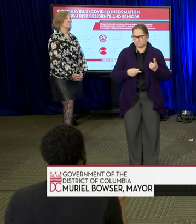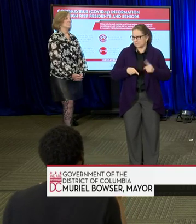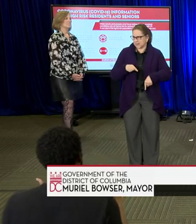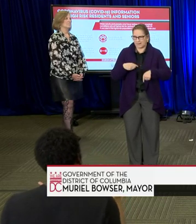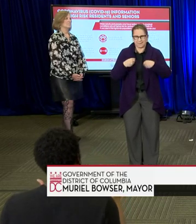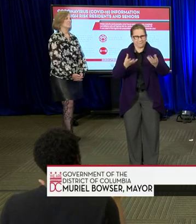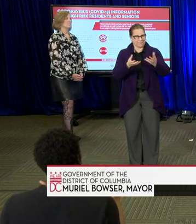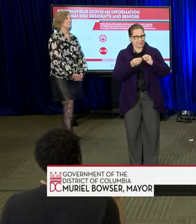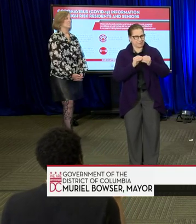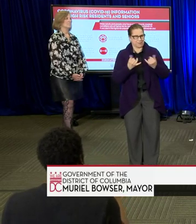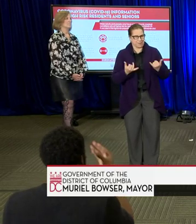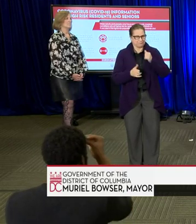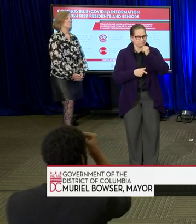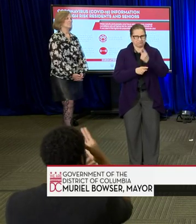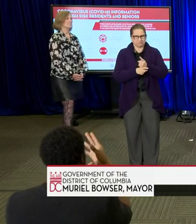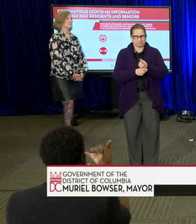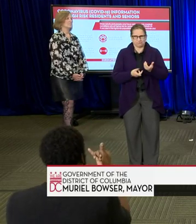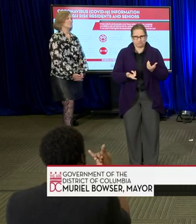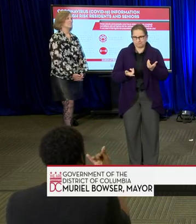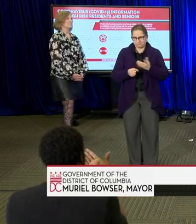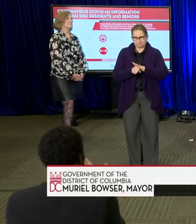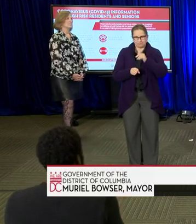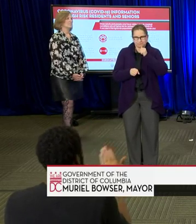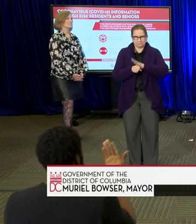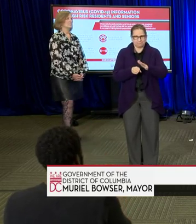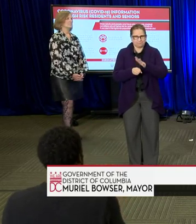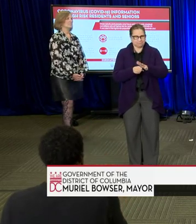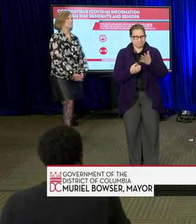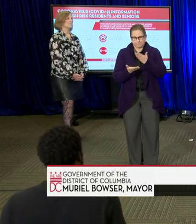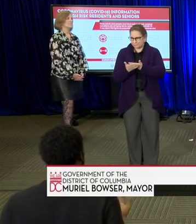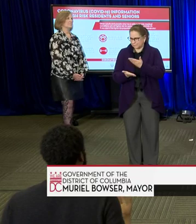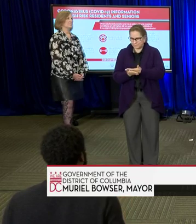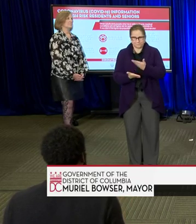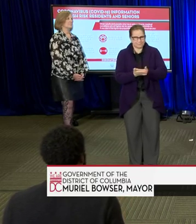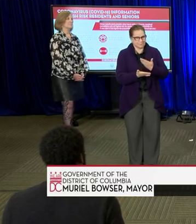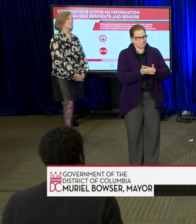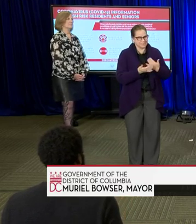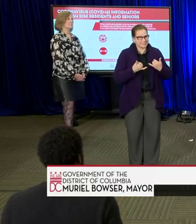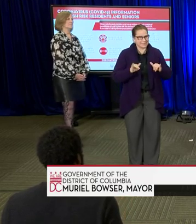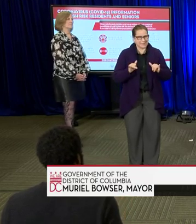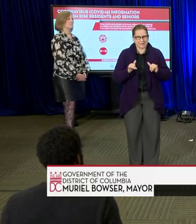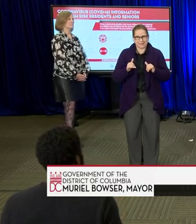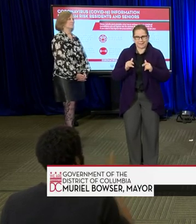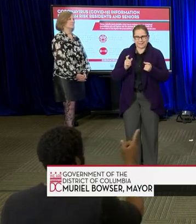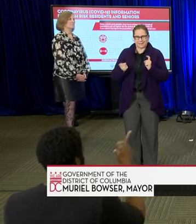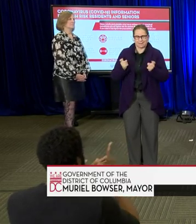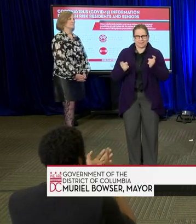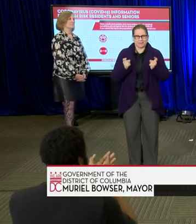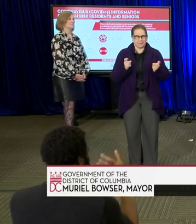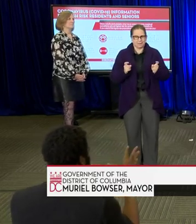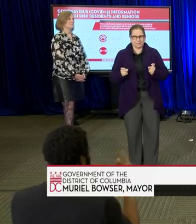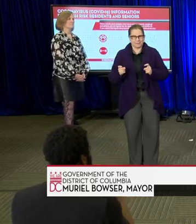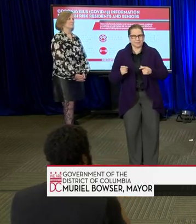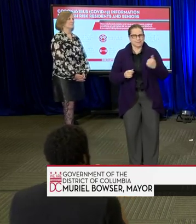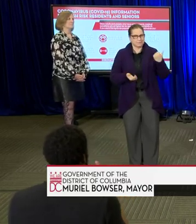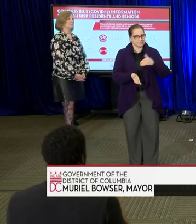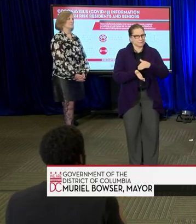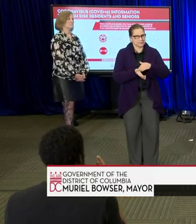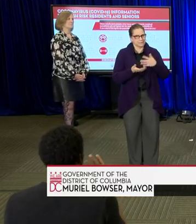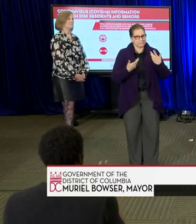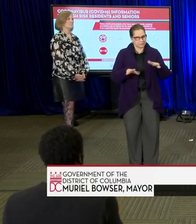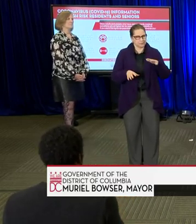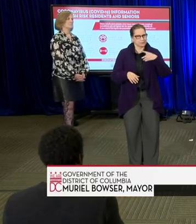data is still coming in and we're still crunching the numbers. That said, as the mayor mentioned, we've already and Dr. Nesbitt has mentioned, we've already taken steps.